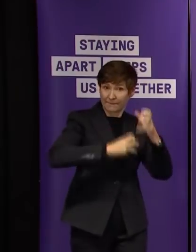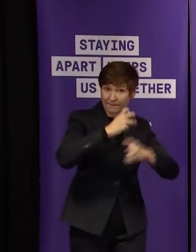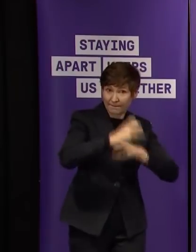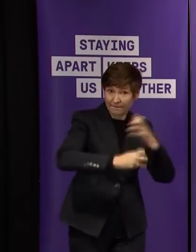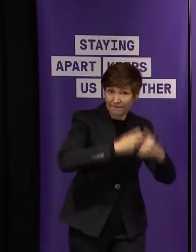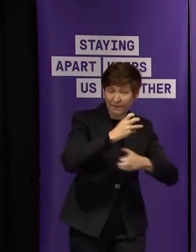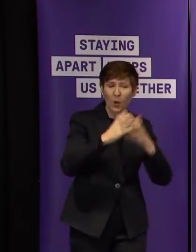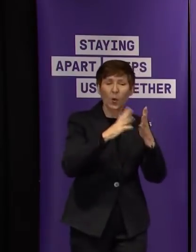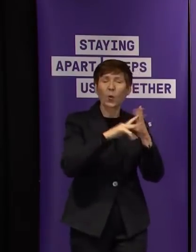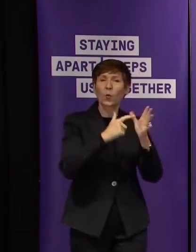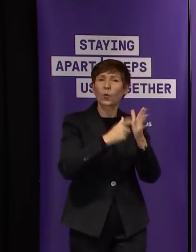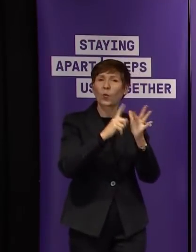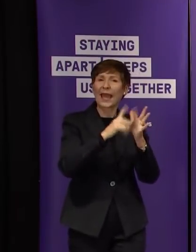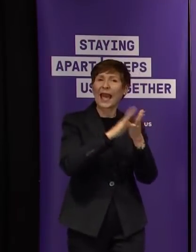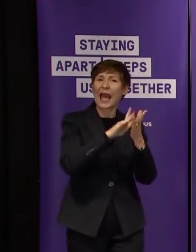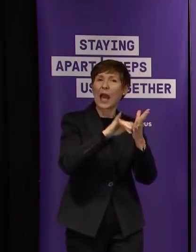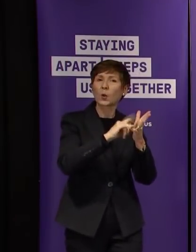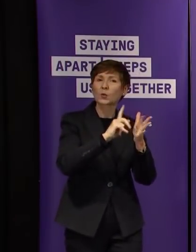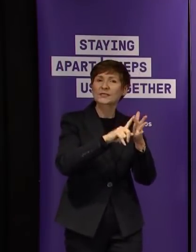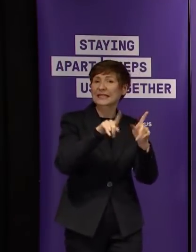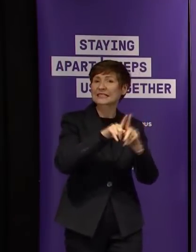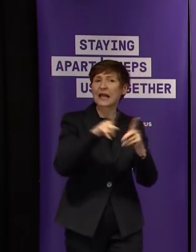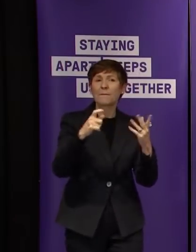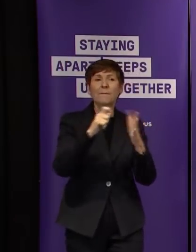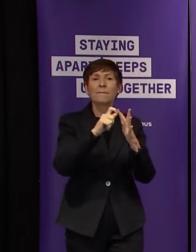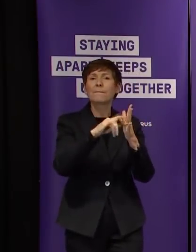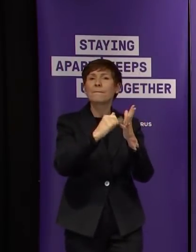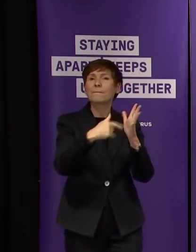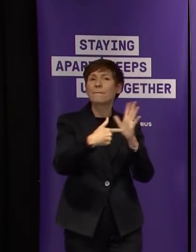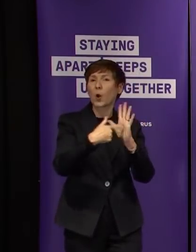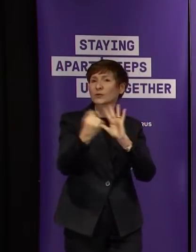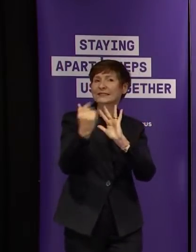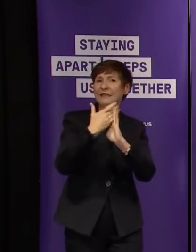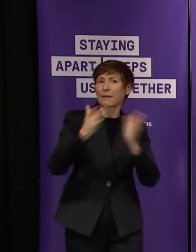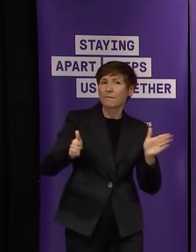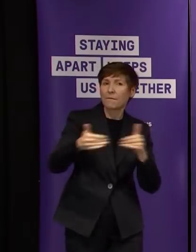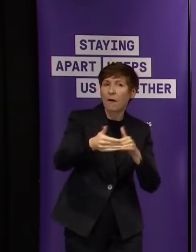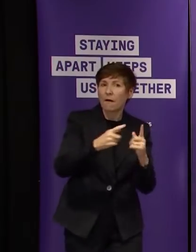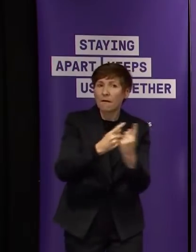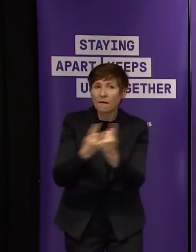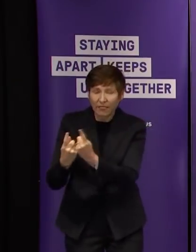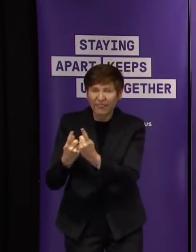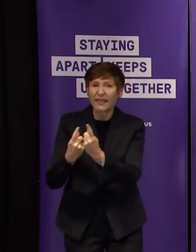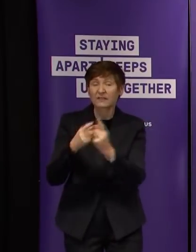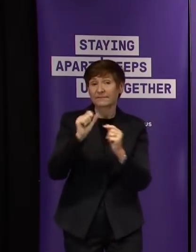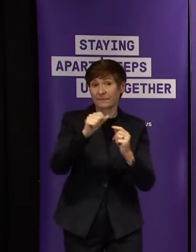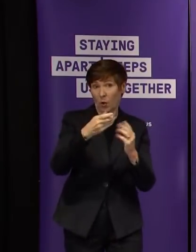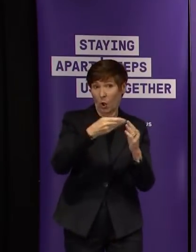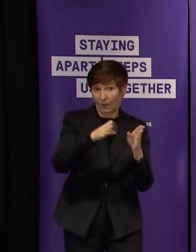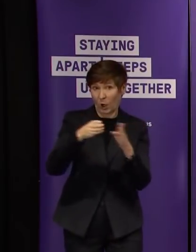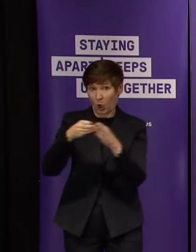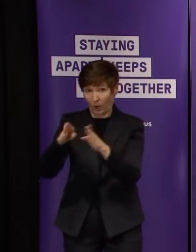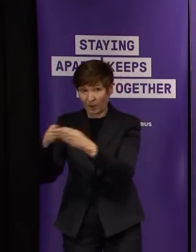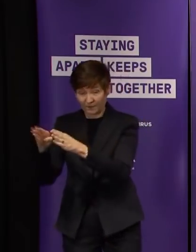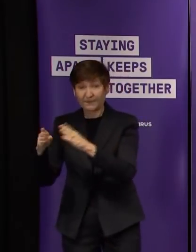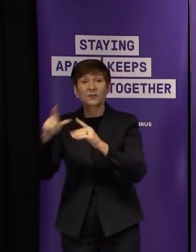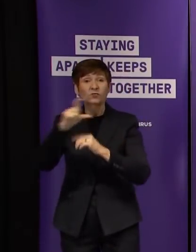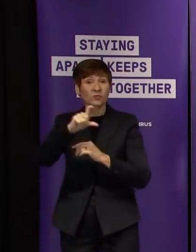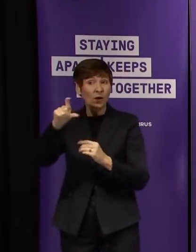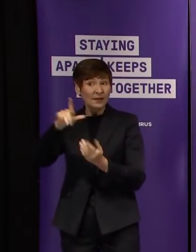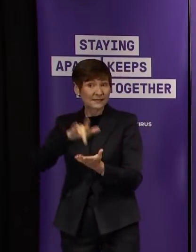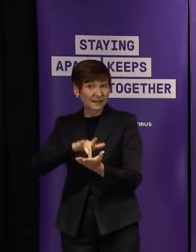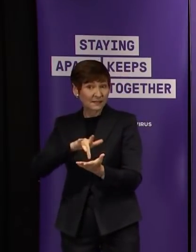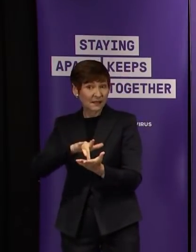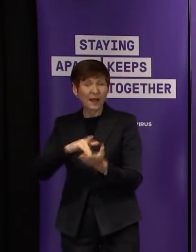warehousing, distribution, postal services, childcare, and then there is the outside, working alone,